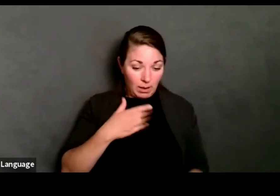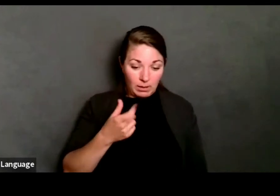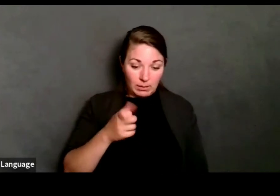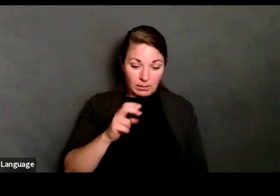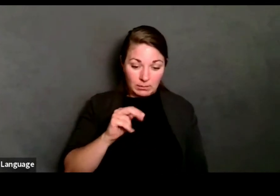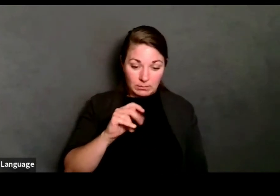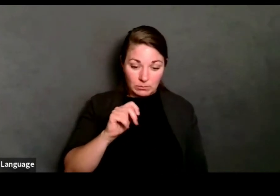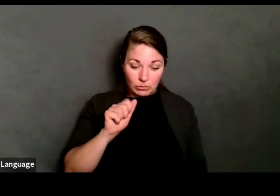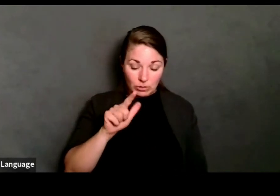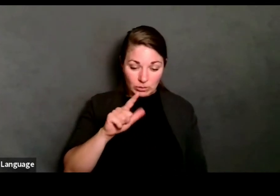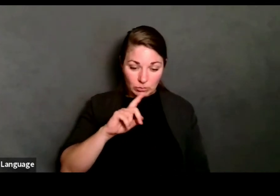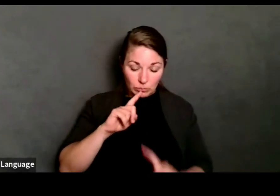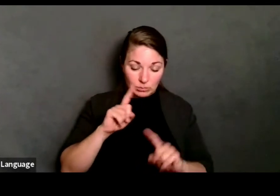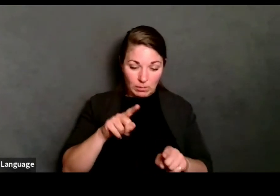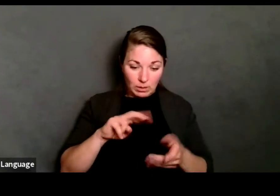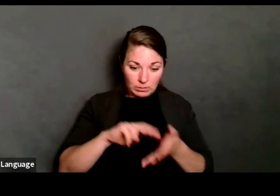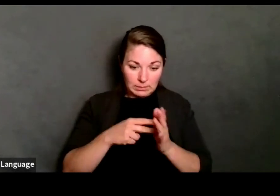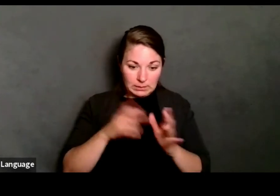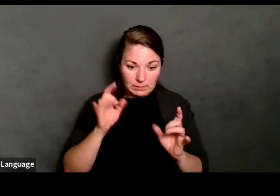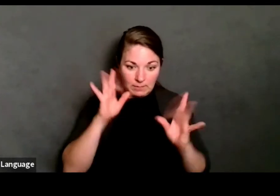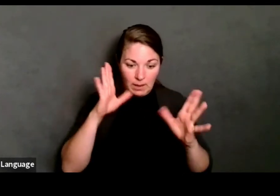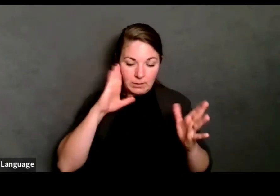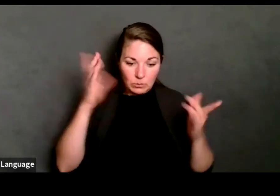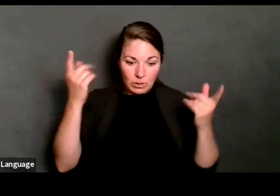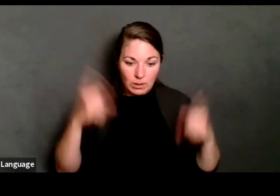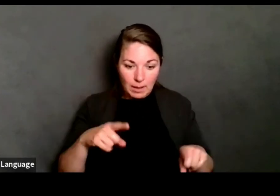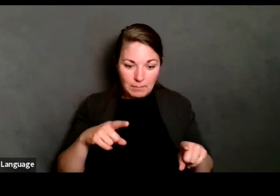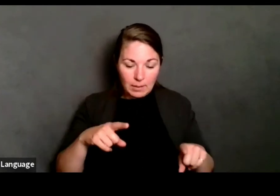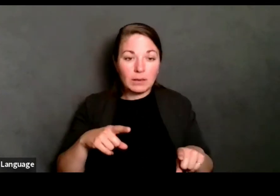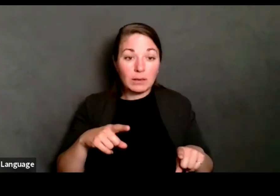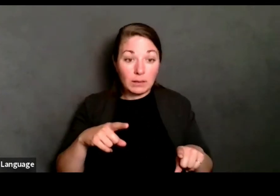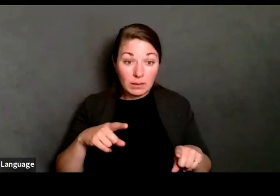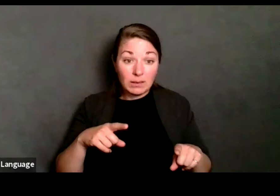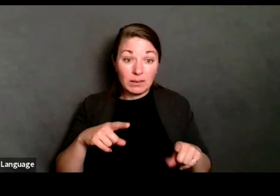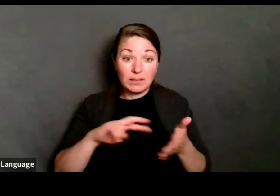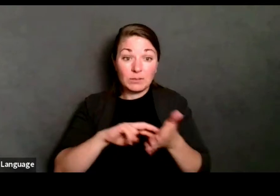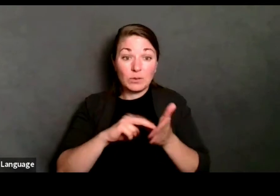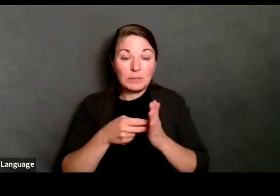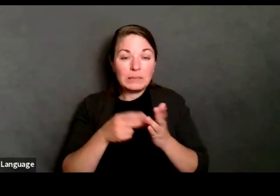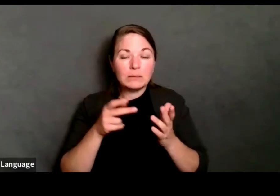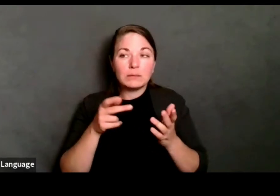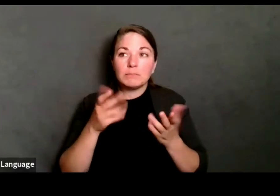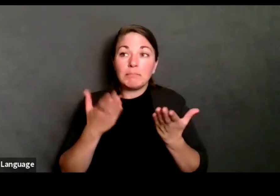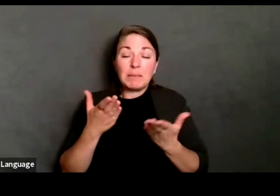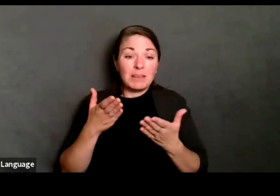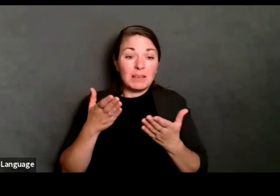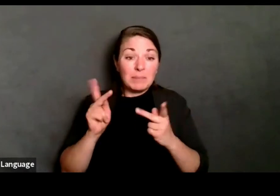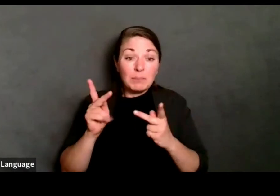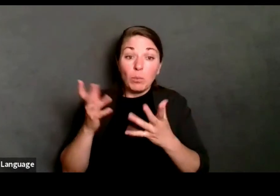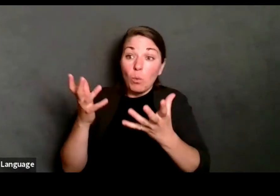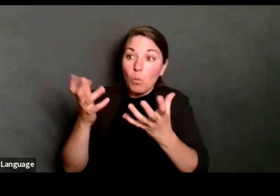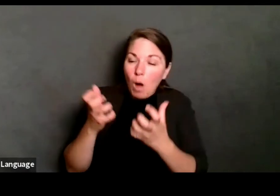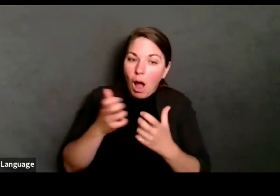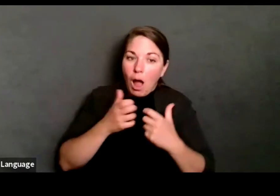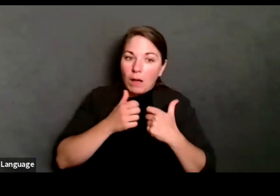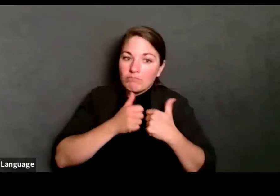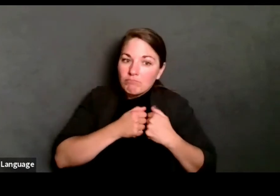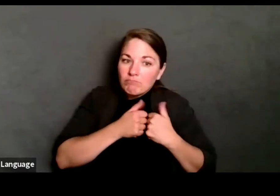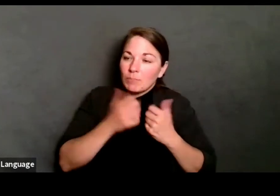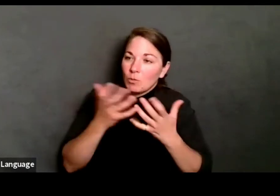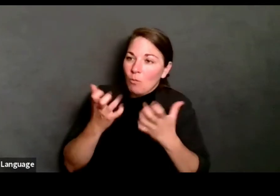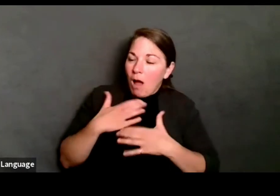with violence and find themselves, after assault, wanting to be able to experience sexual intimacy and